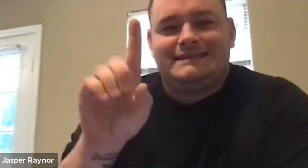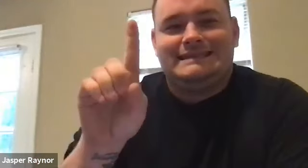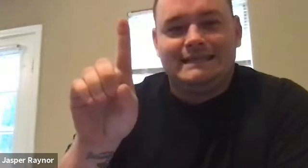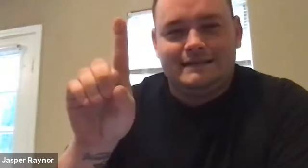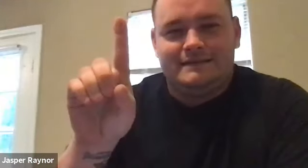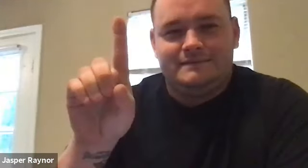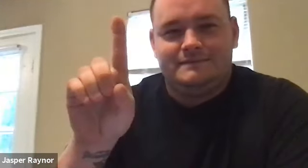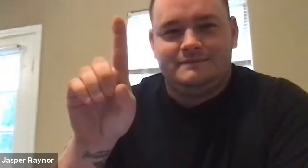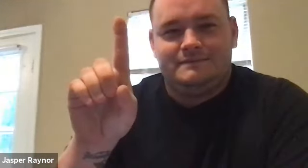D,